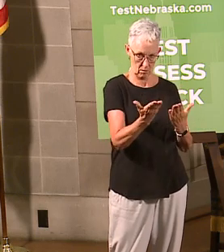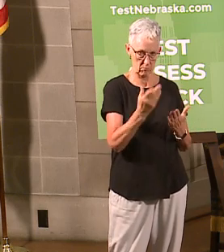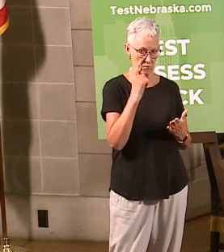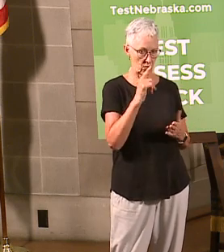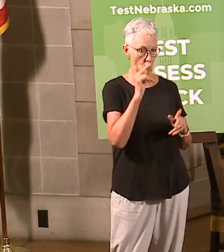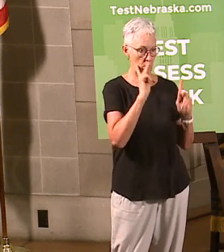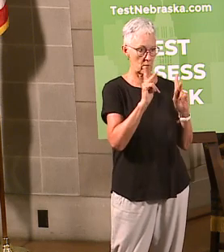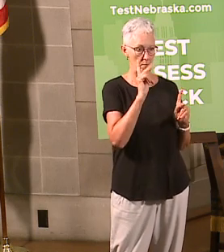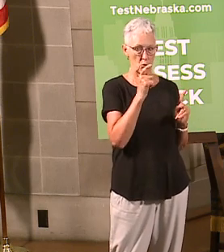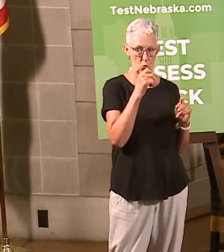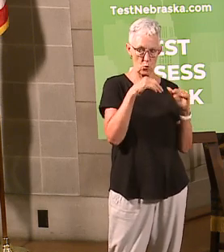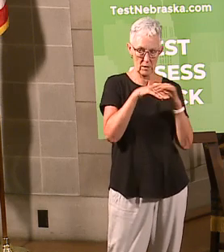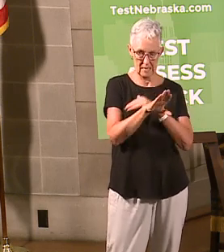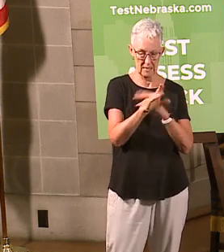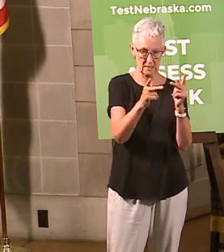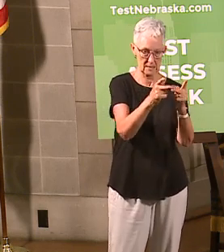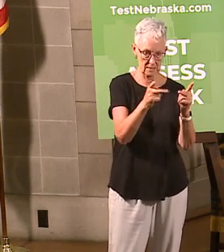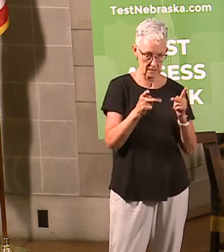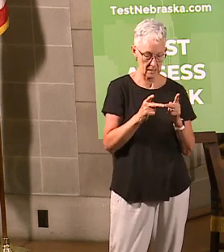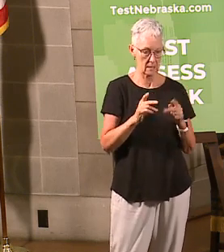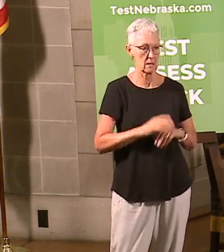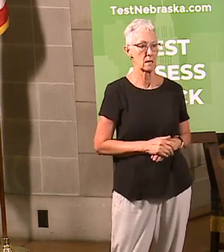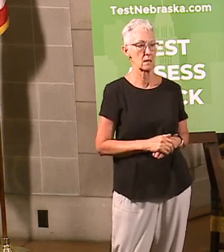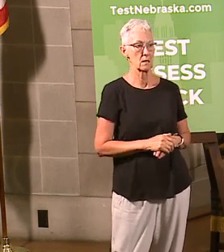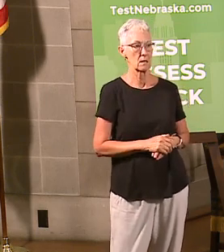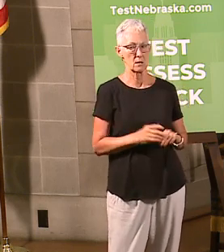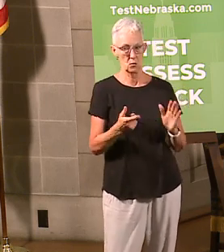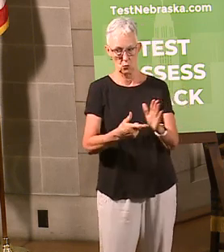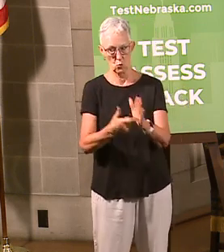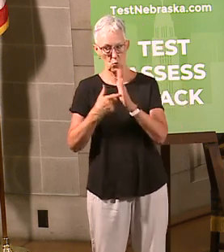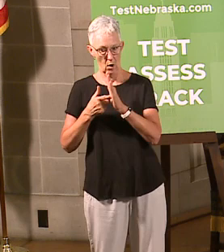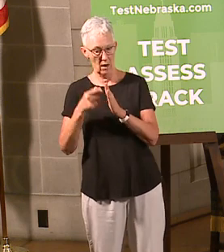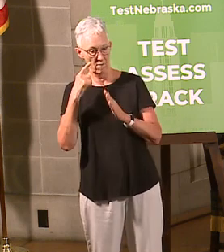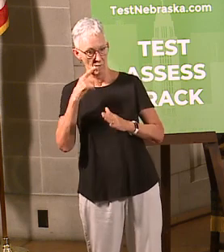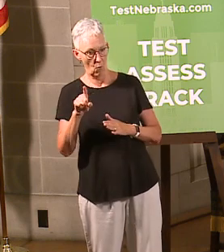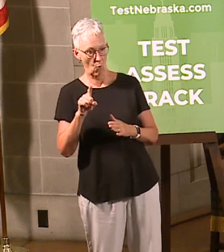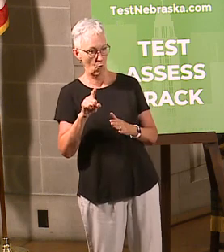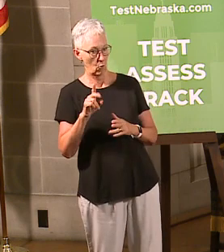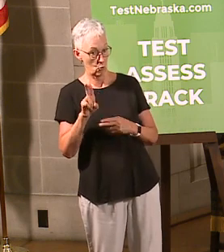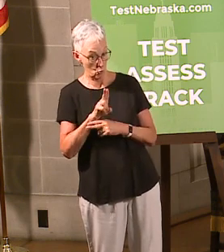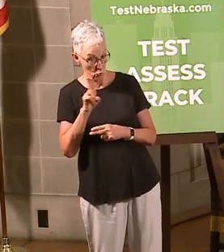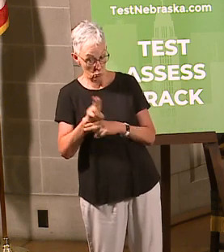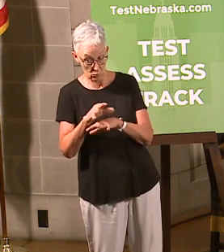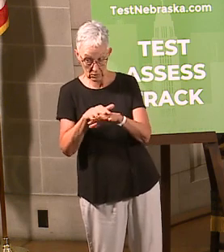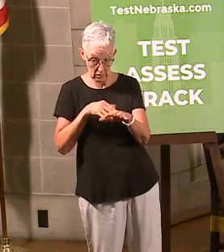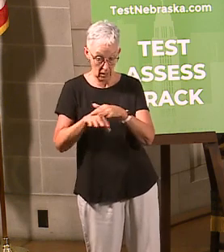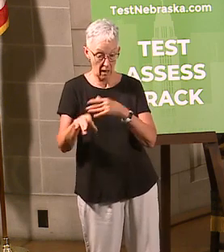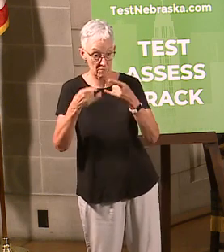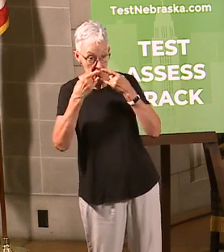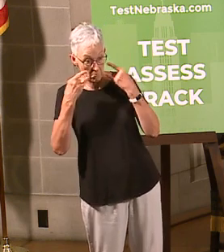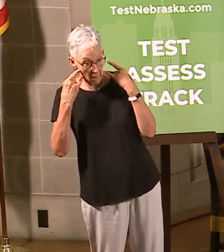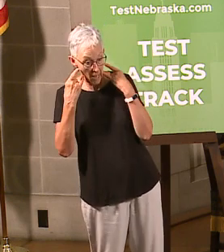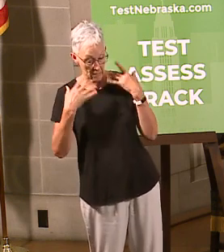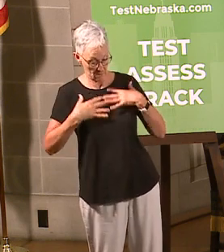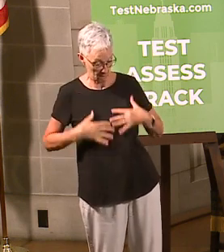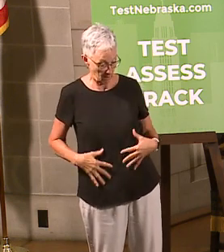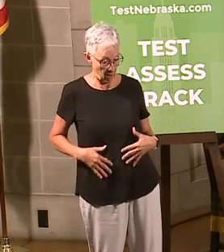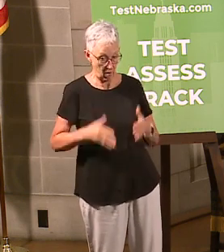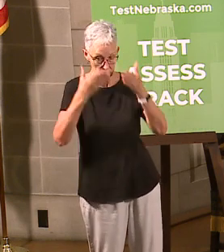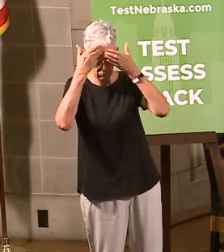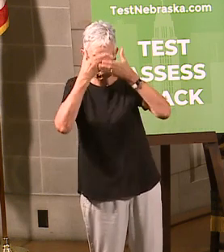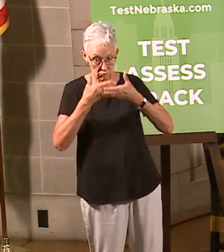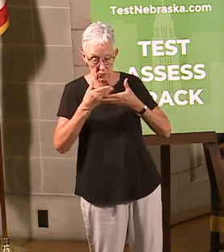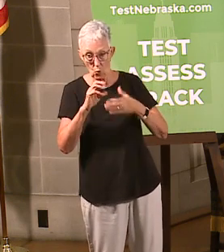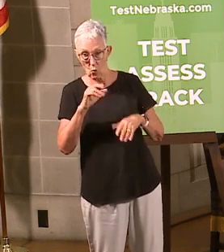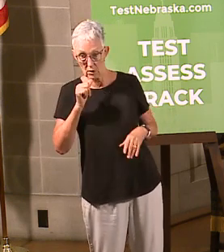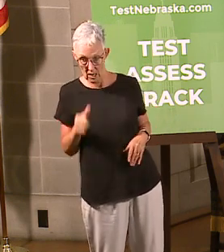of personal protective equipment, or PPE, you probably hear that quite a bit, how to cohort or group symptomatic